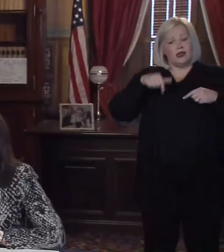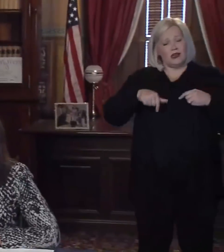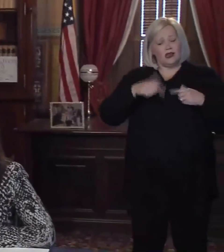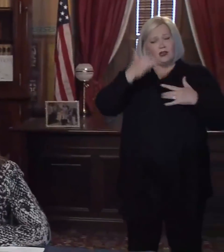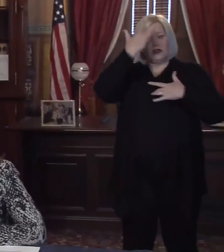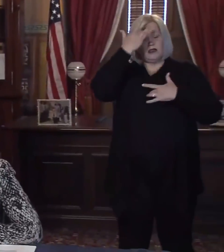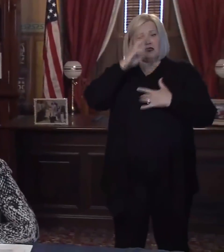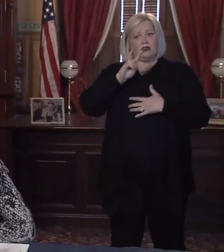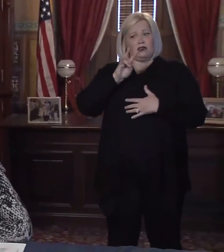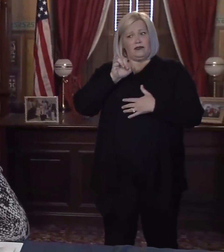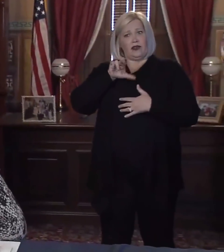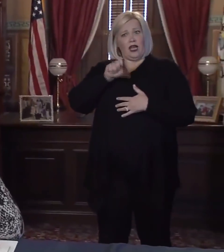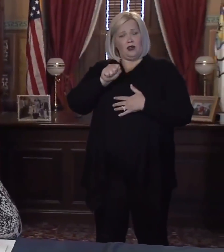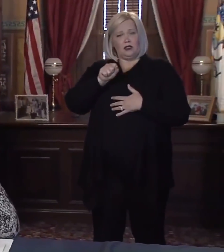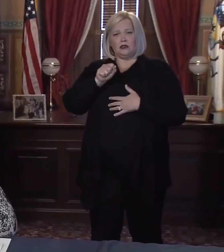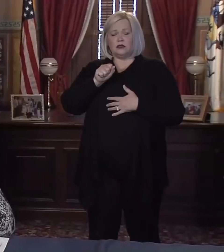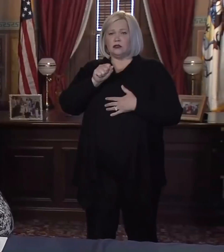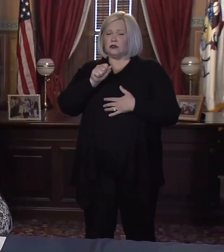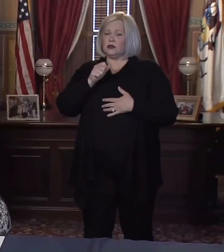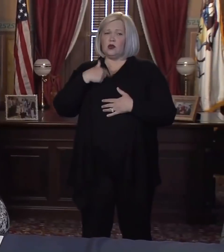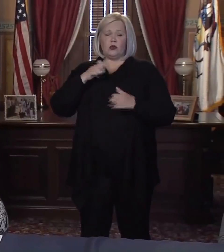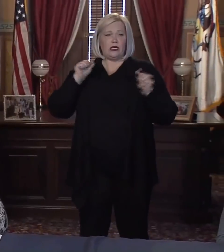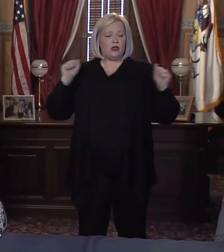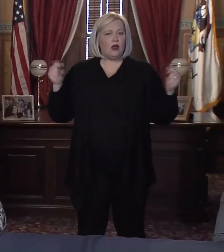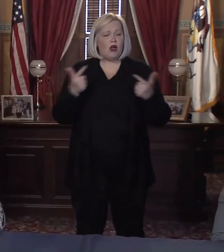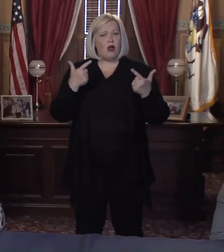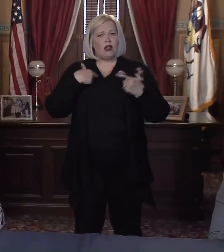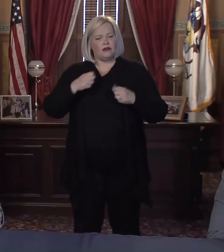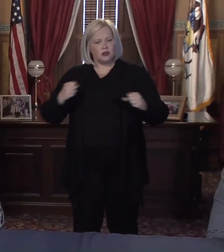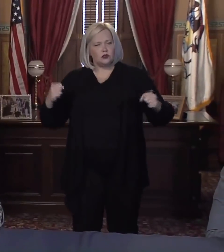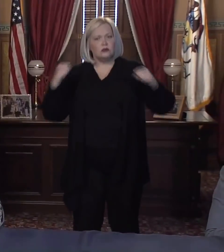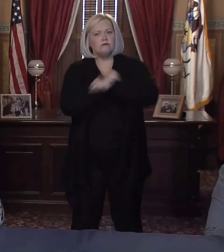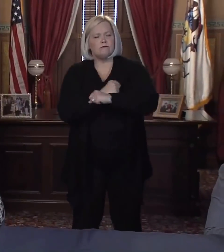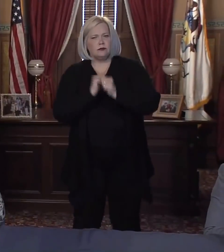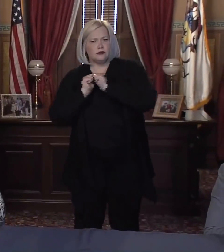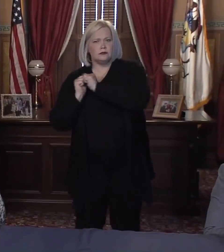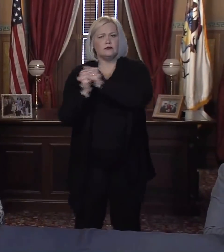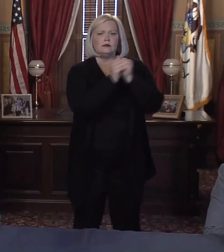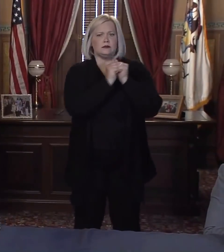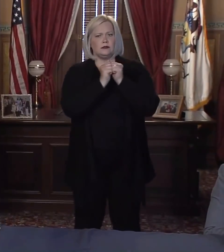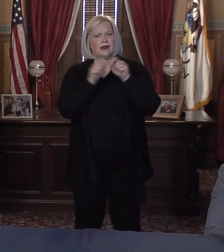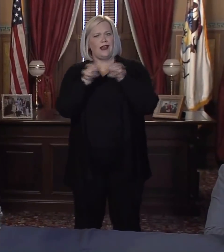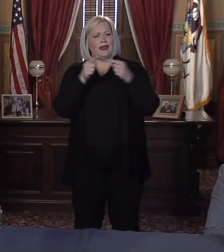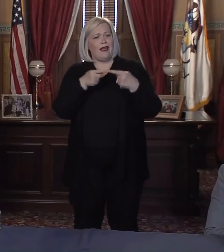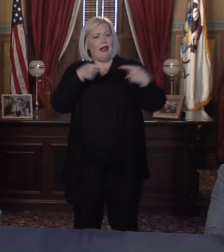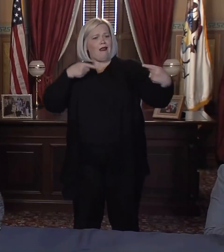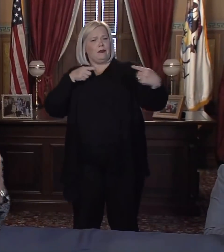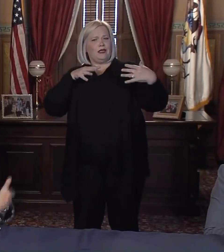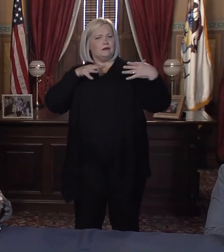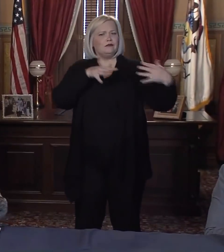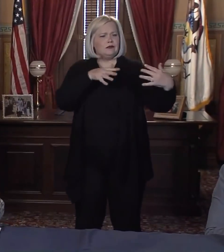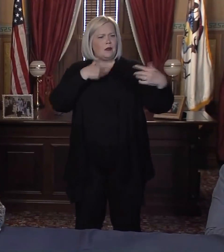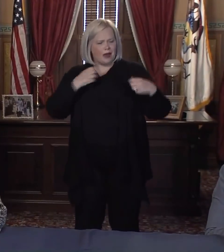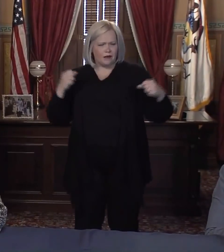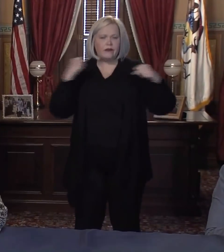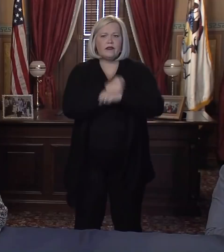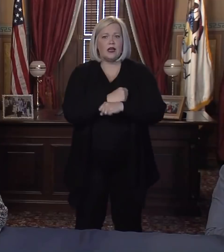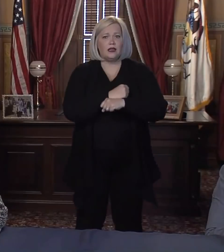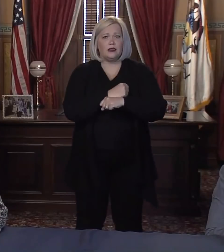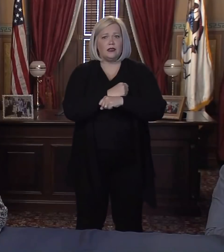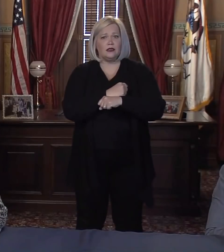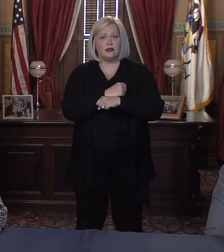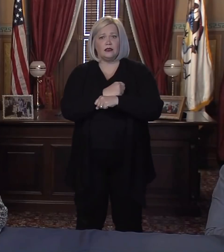incredible opponent that we all have to wage the war against. As I execute all of